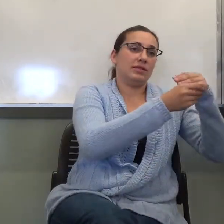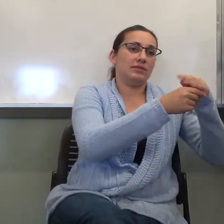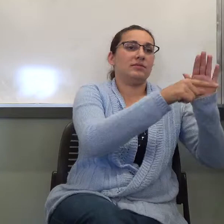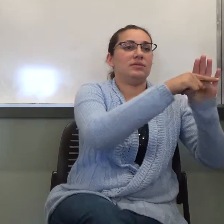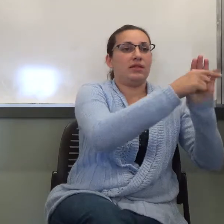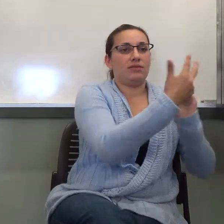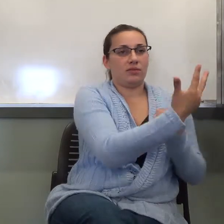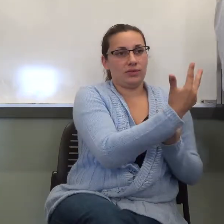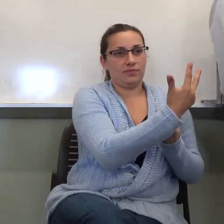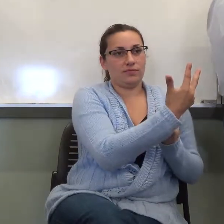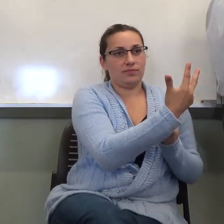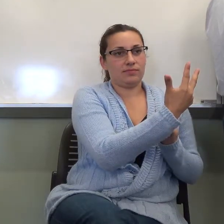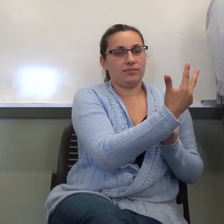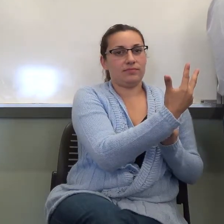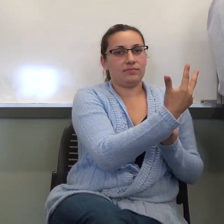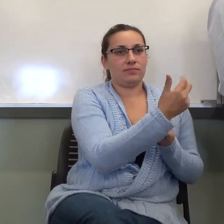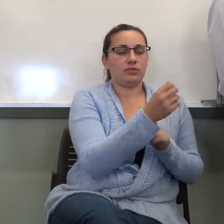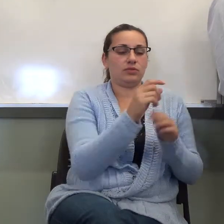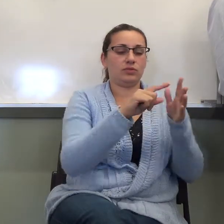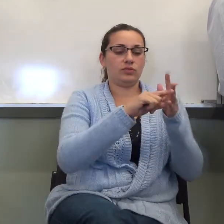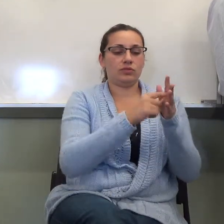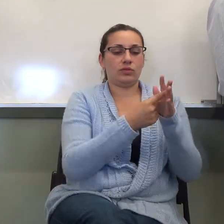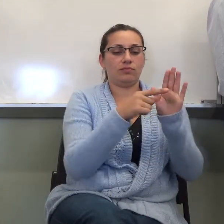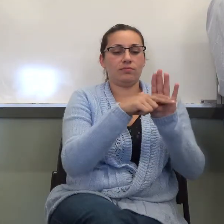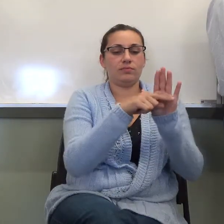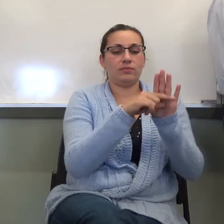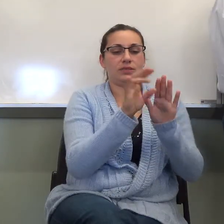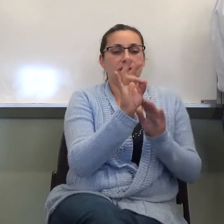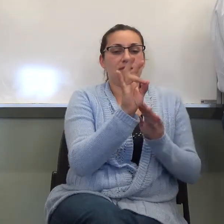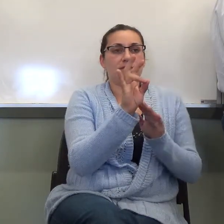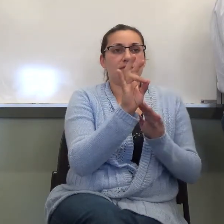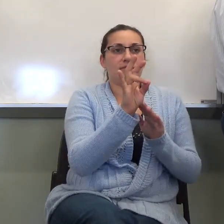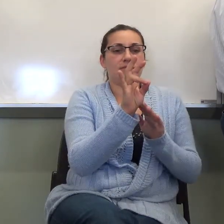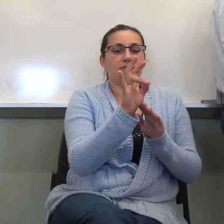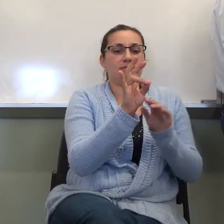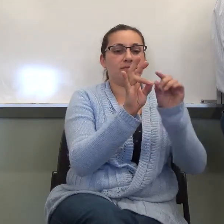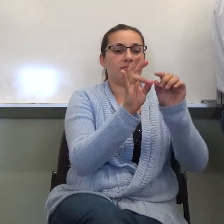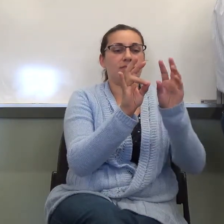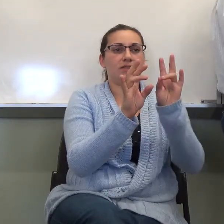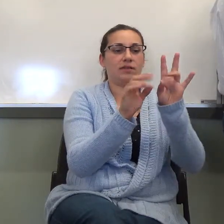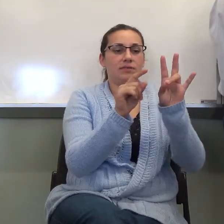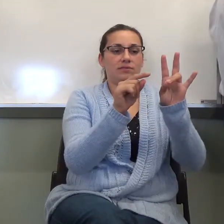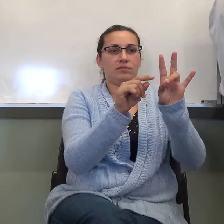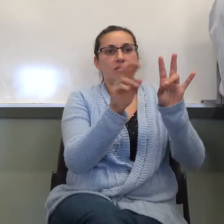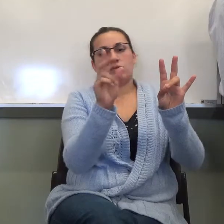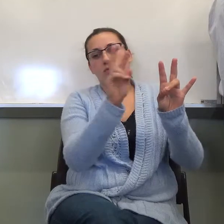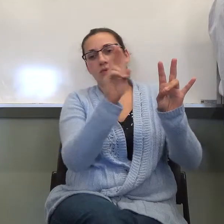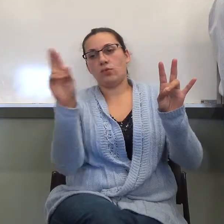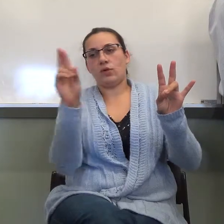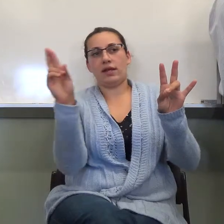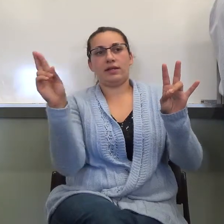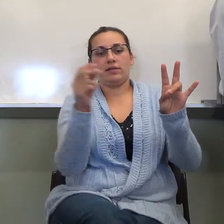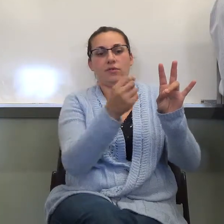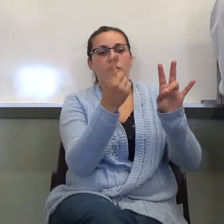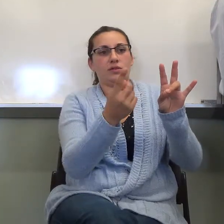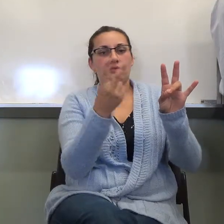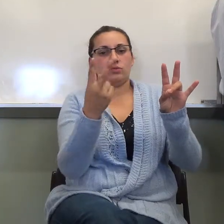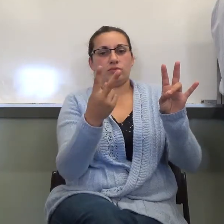right. Then you start here at minus 7, and you would go 3 to the right because that would increase it. Okay. 1, 2,